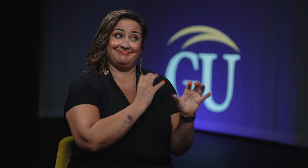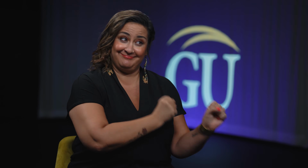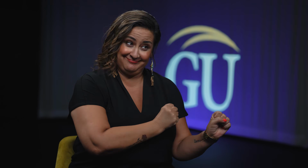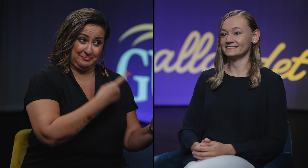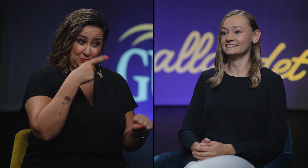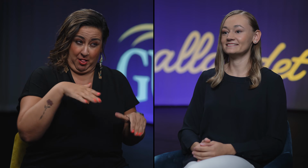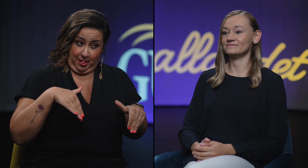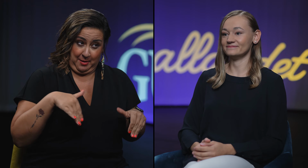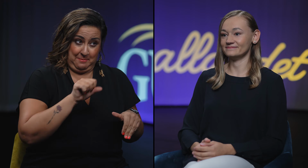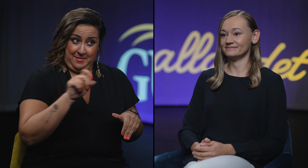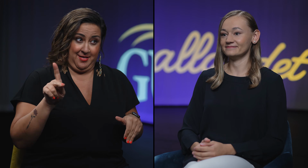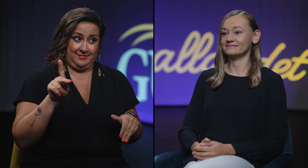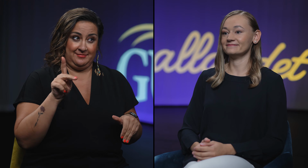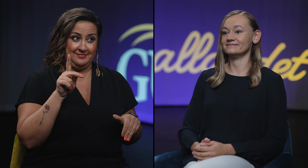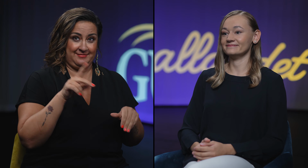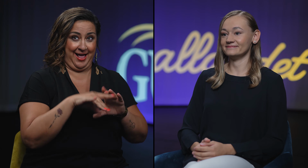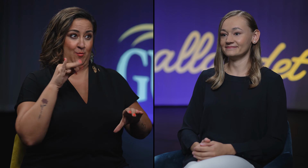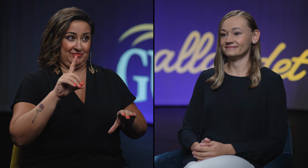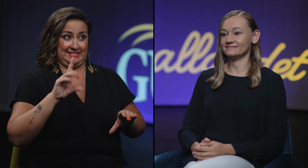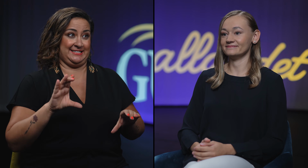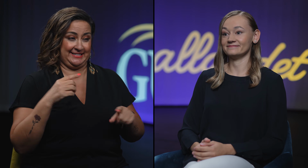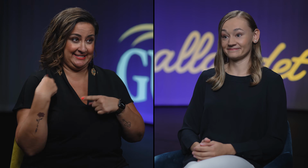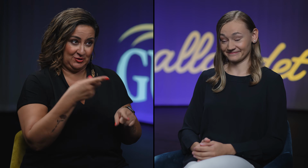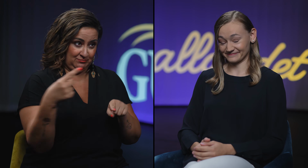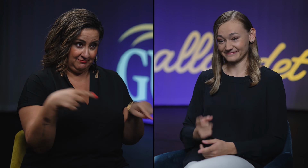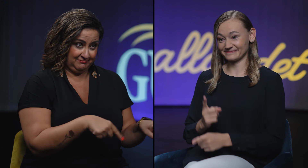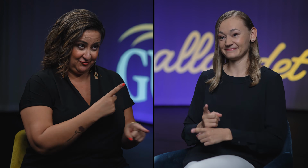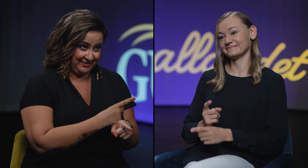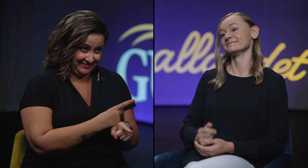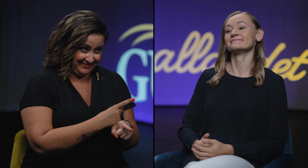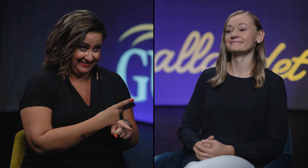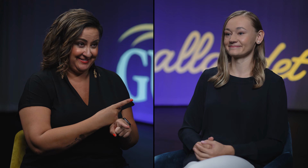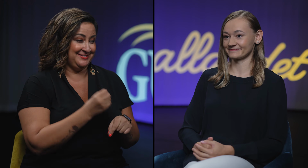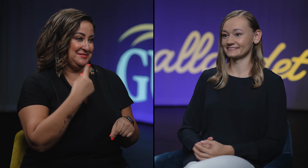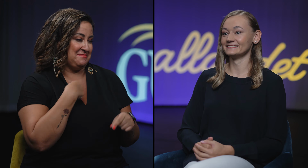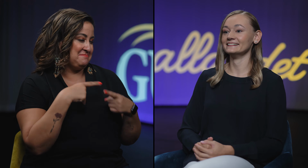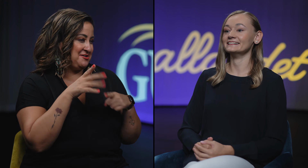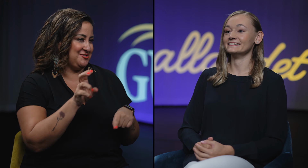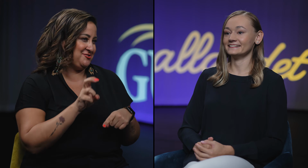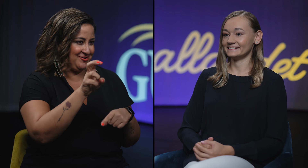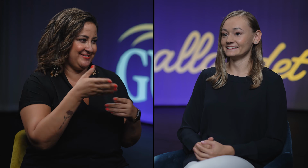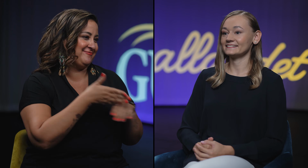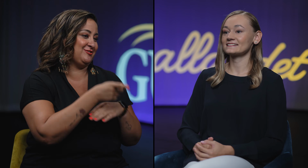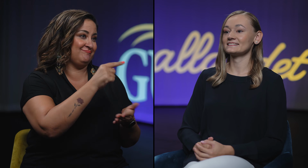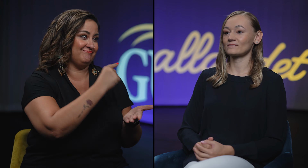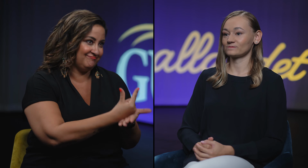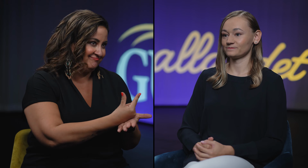truly captivated you, right? You haven't been out of DC since you came, right? Yup. Tell me about your journey after